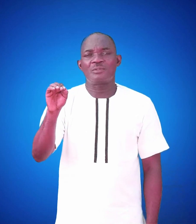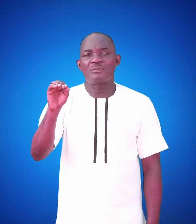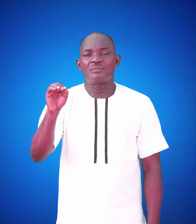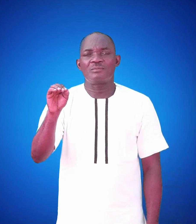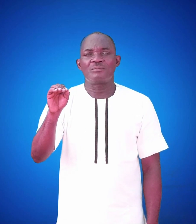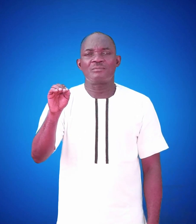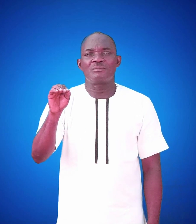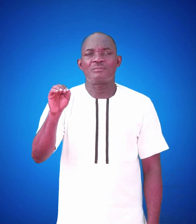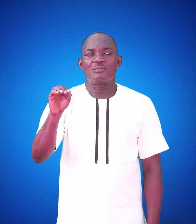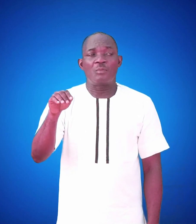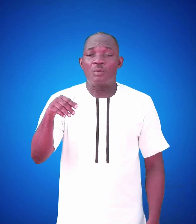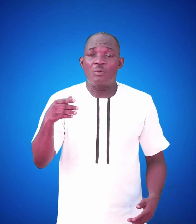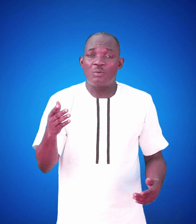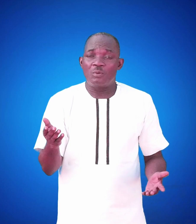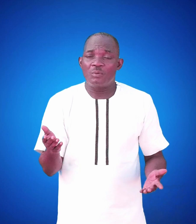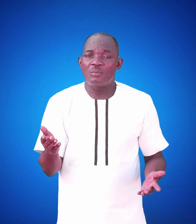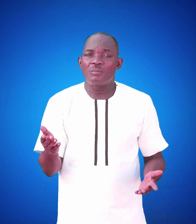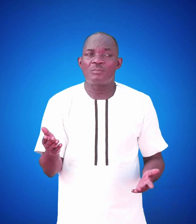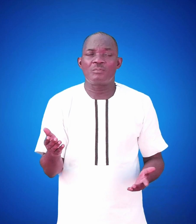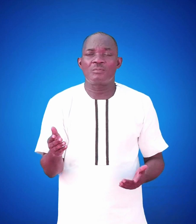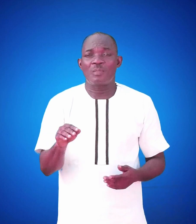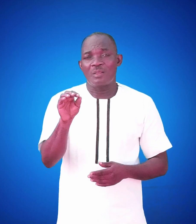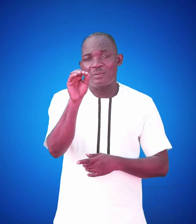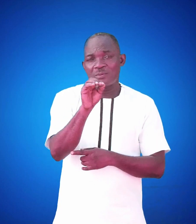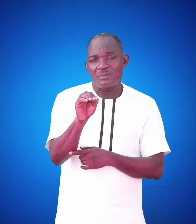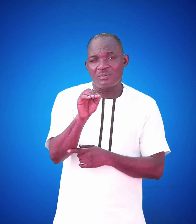800 or